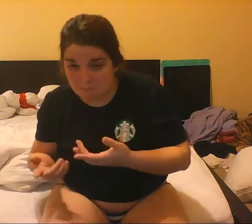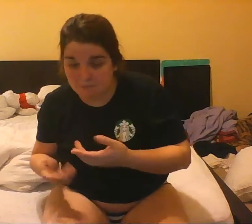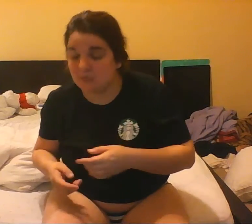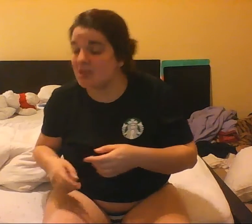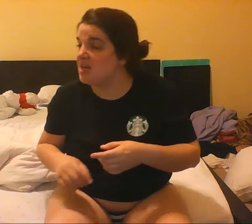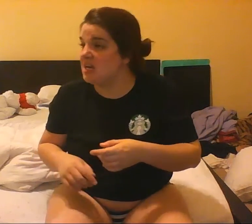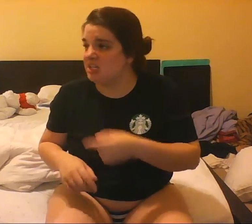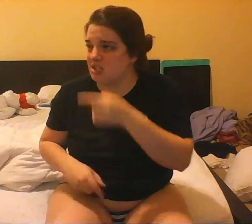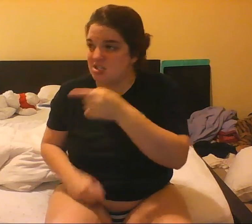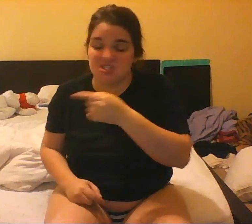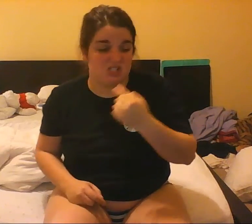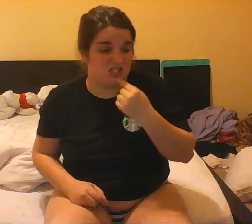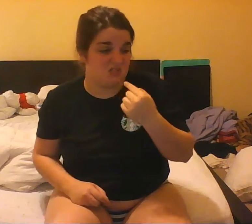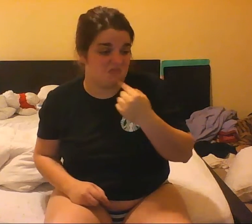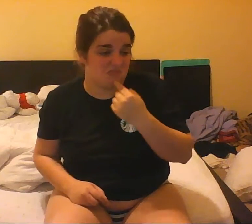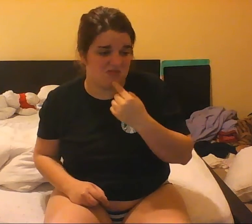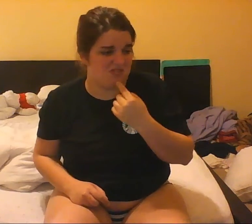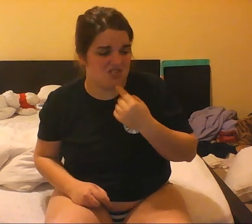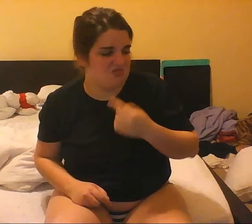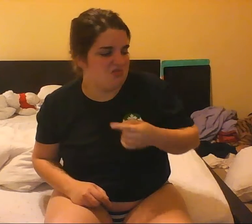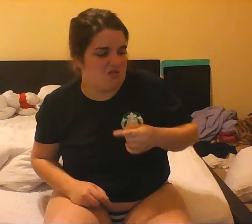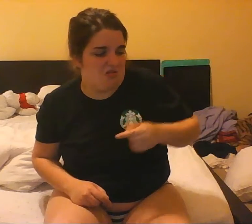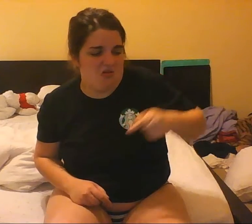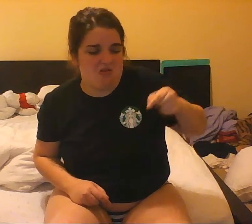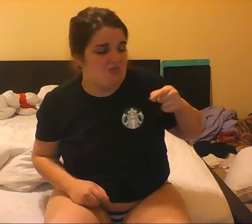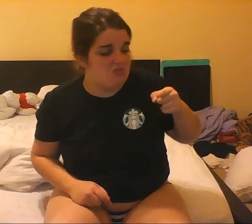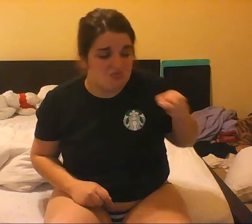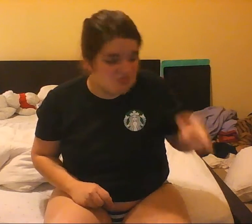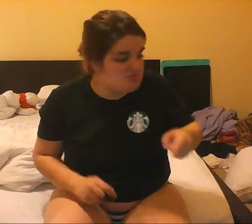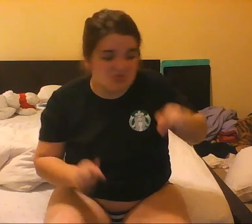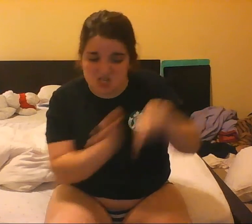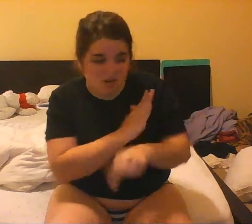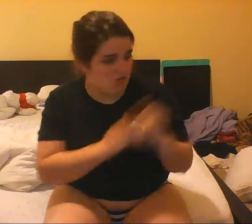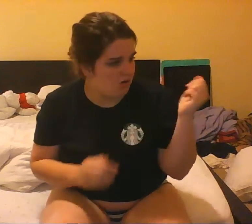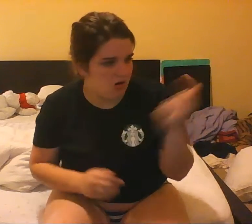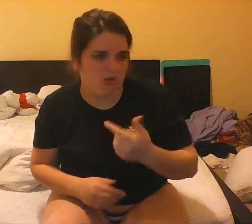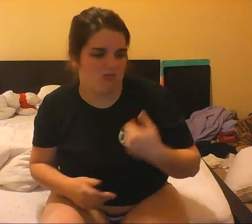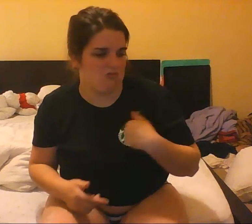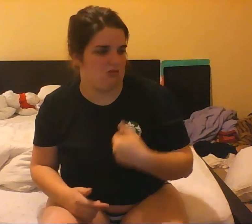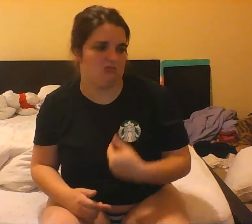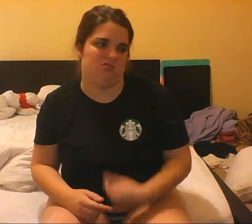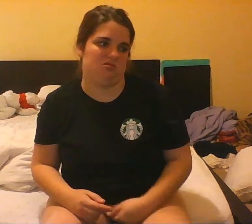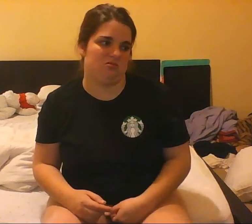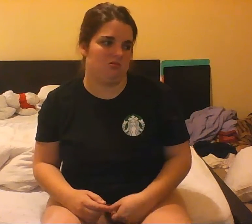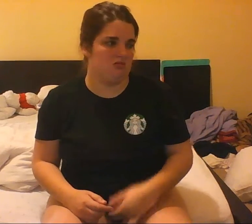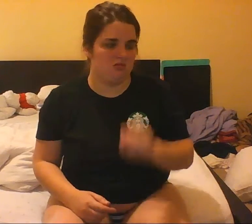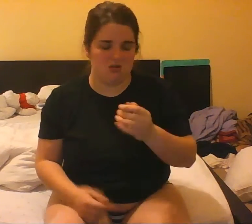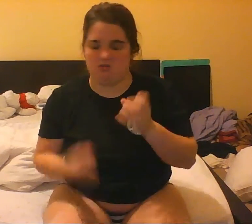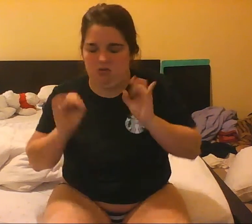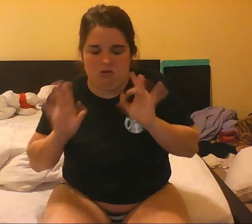So that almost seems to be like a mix of a lot of these different tropes, right? Yeah. Nice guy who does something creepy, but